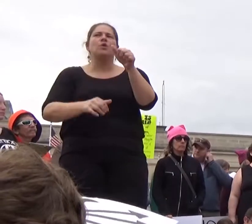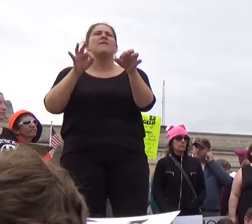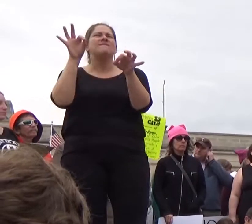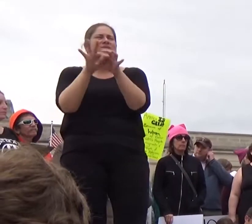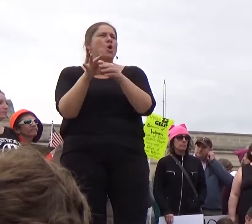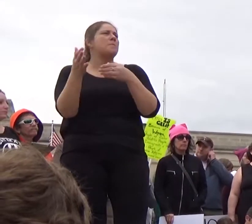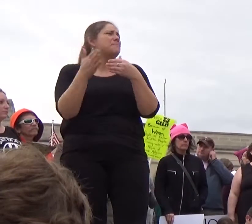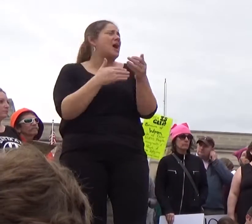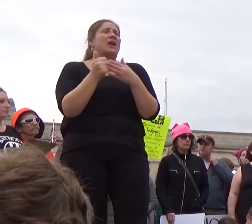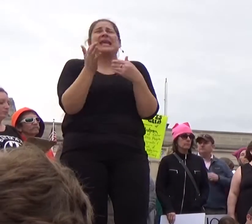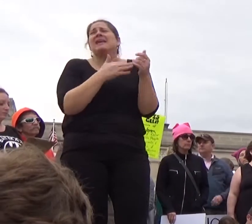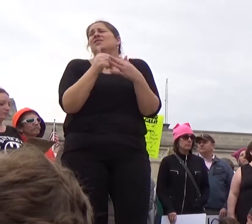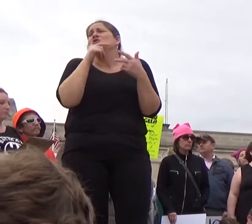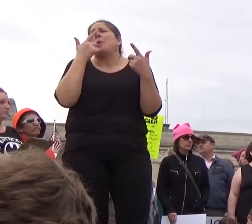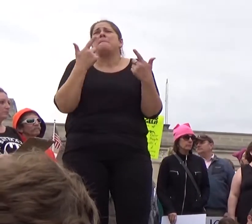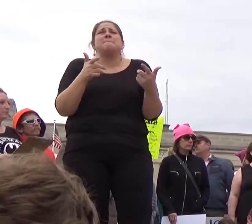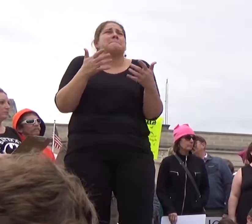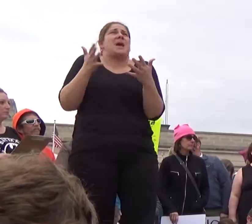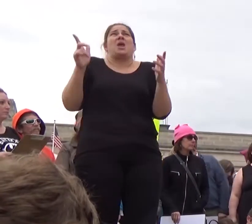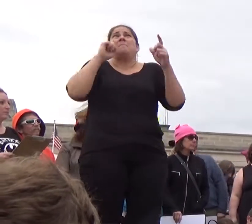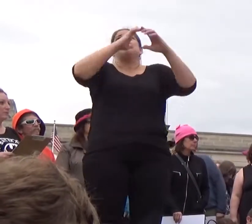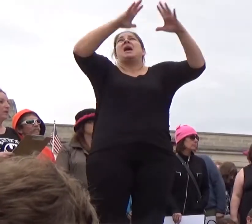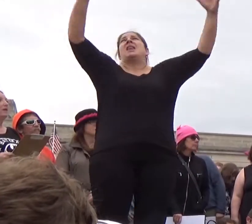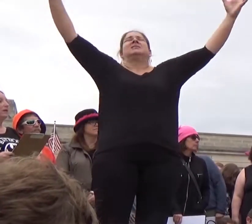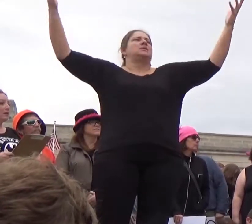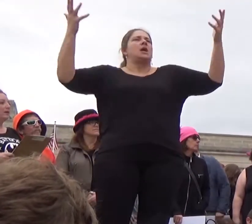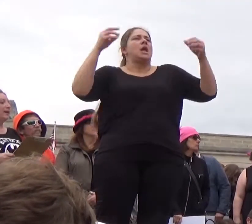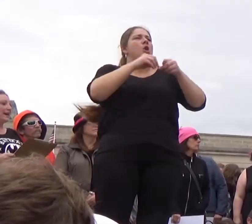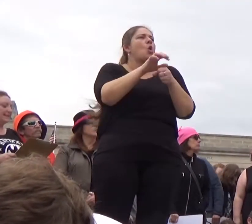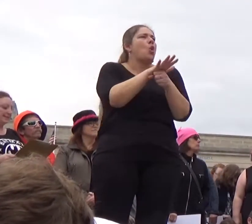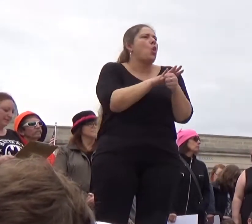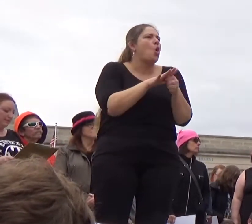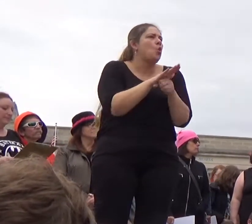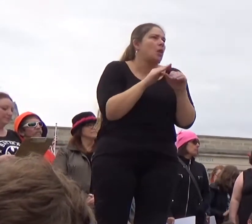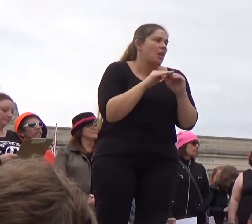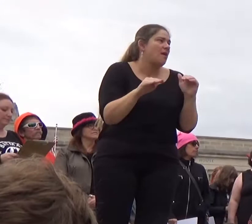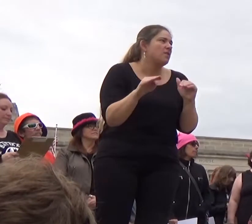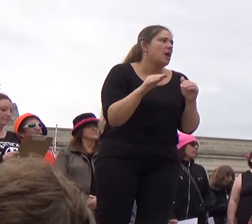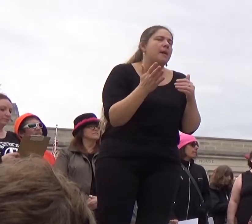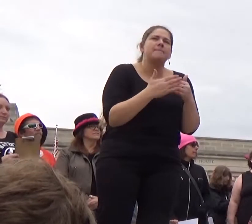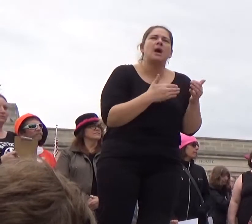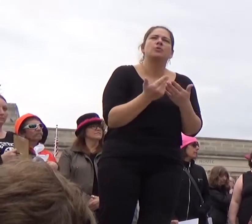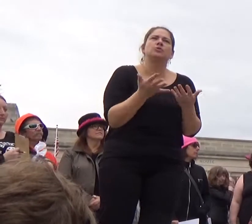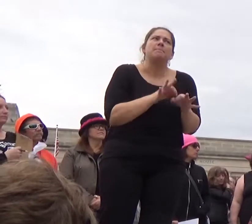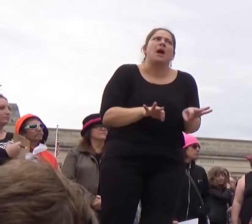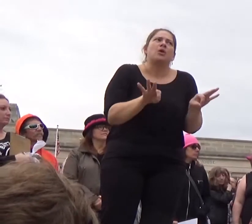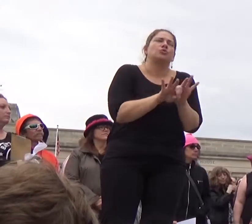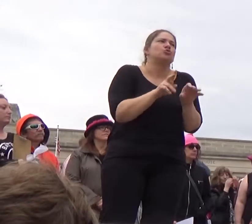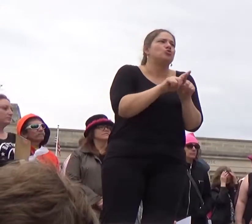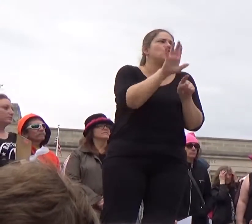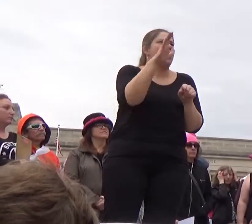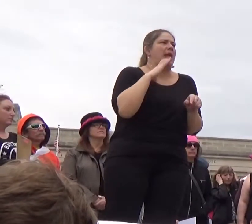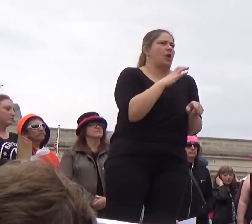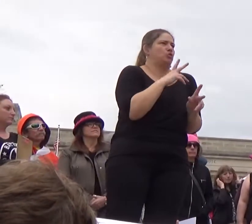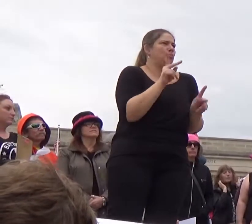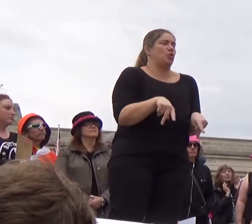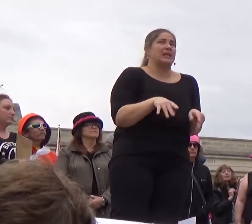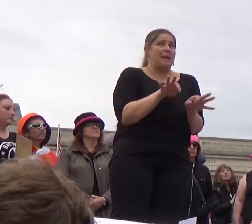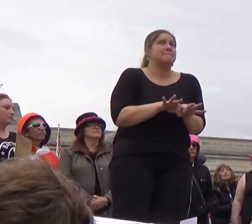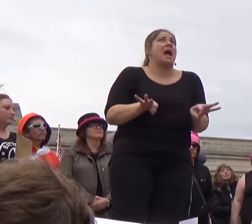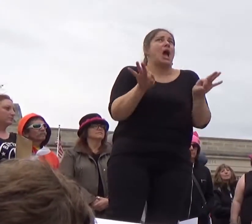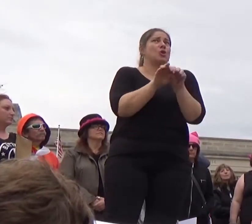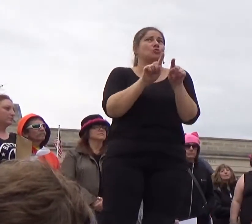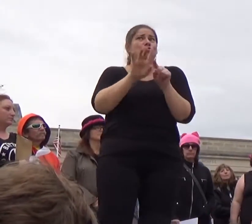matters. Even if it doesn't matter in a grand scheme, it matters on your local level. It matters to your council person. It matters to